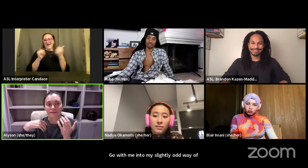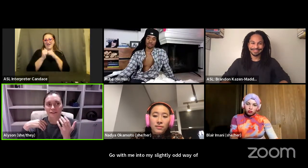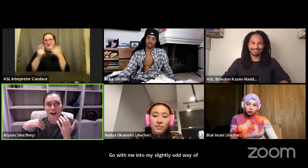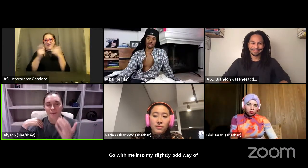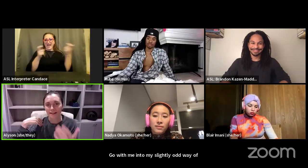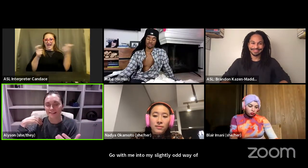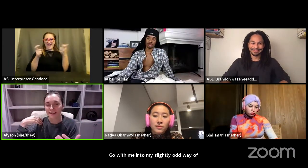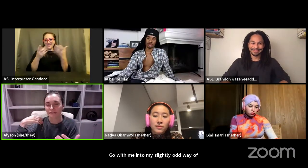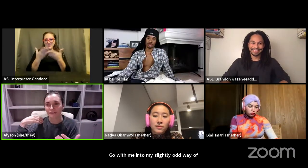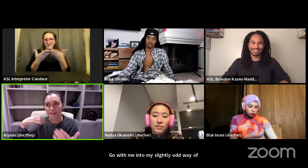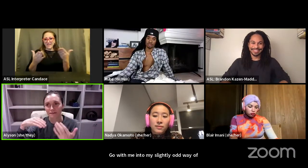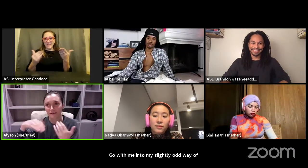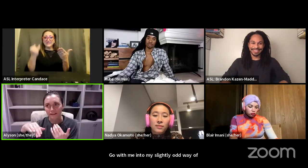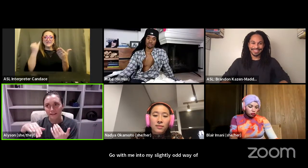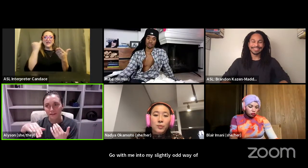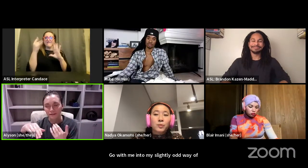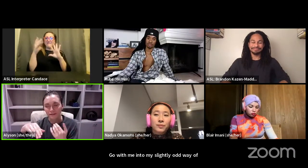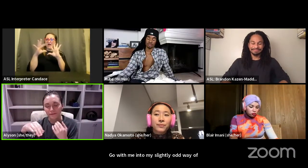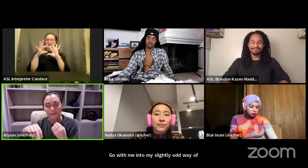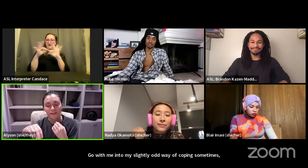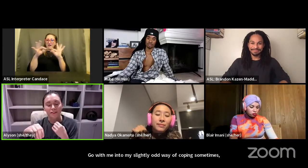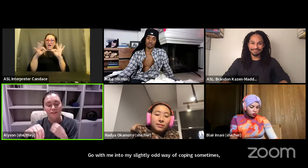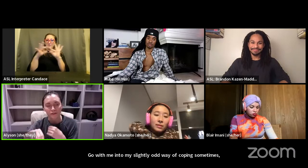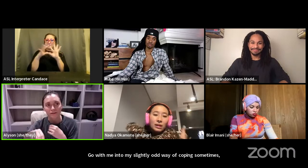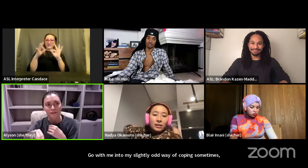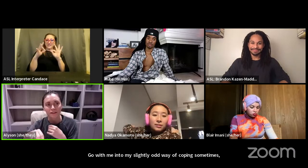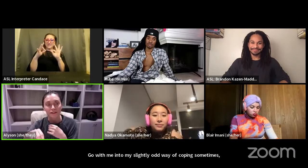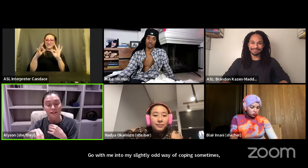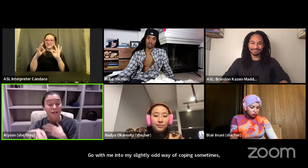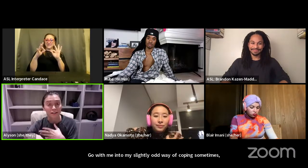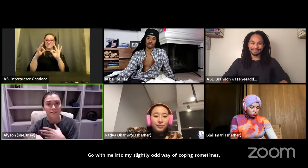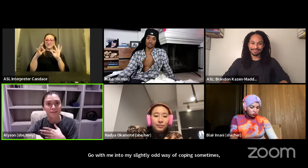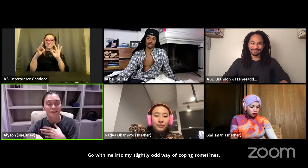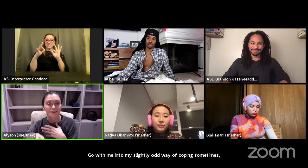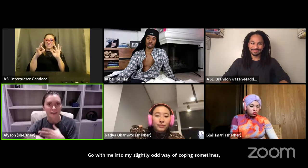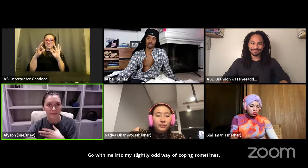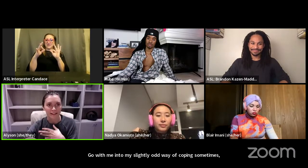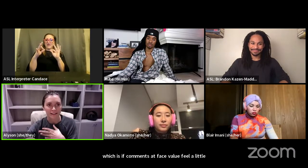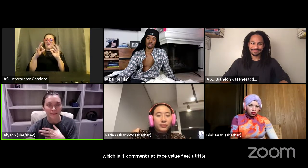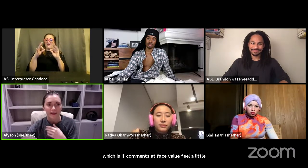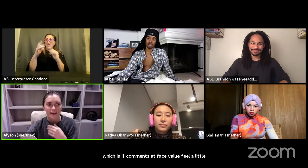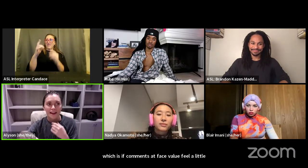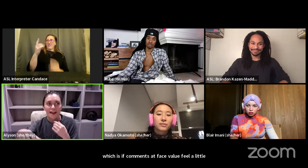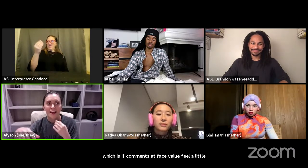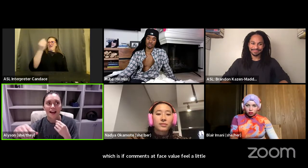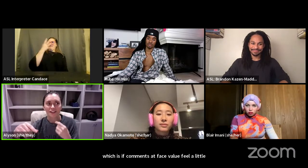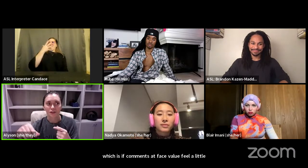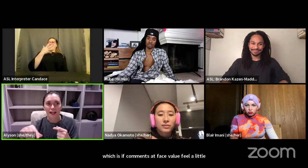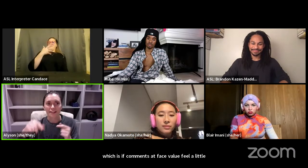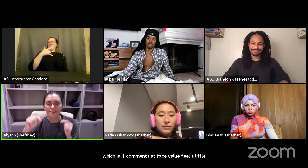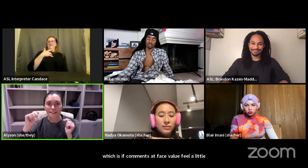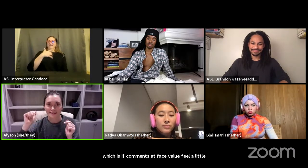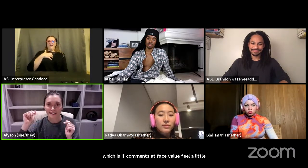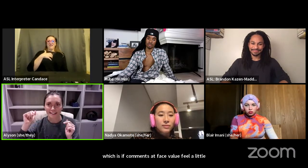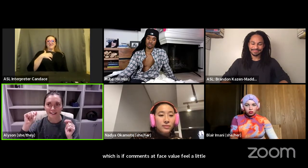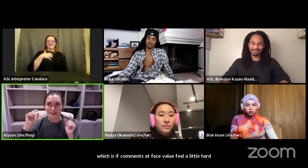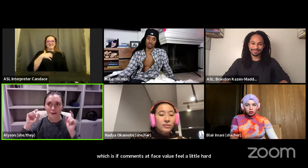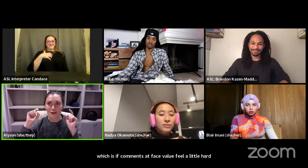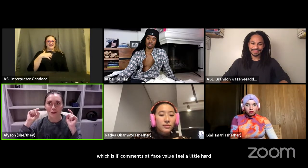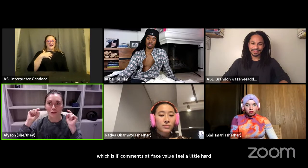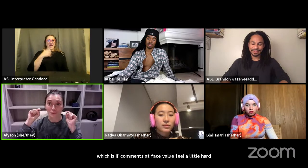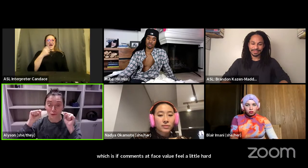if comments at face value feel a little hard to stomach, I try to